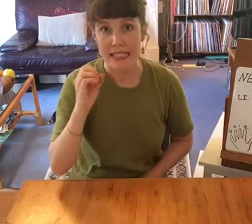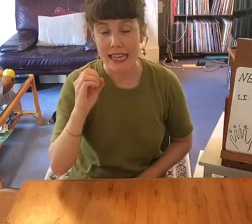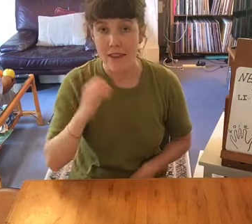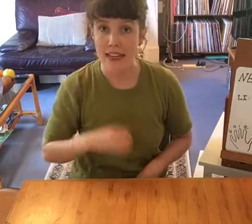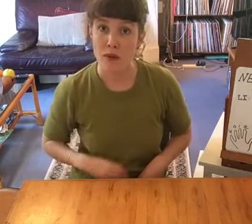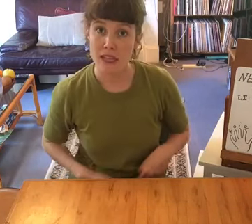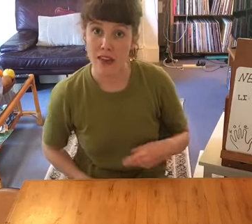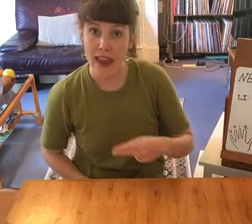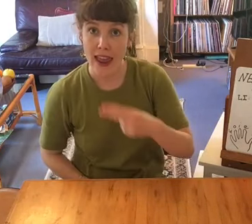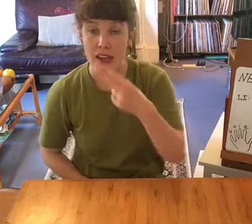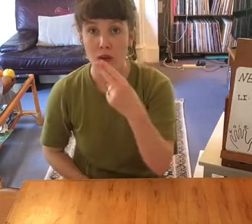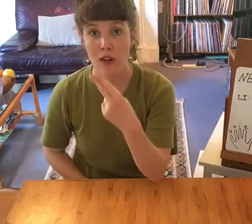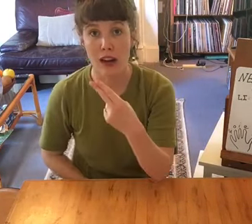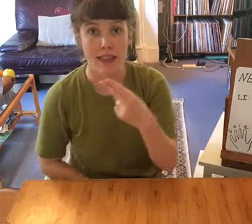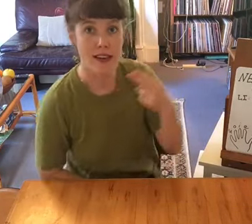If I did it with another hand, it would look like this.